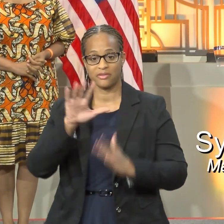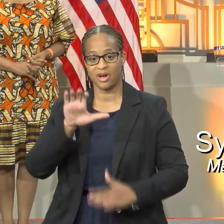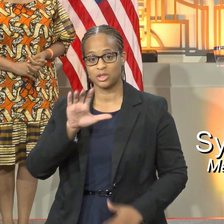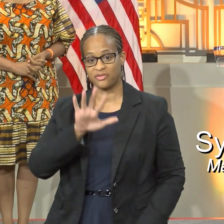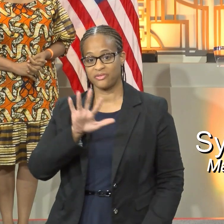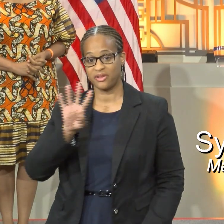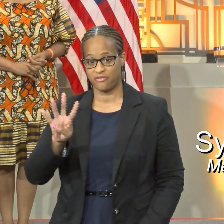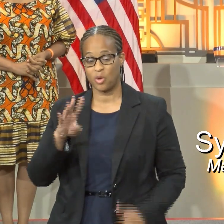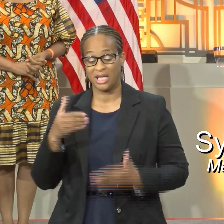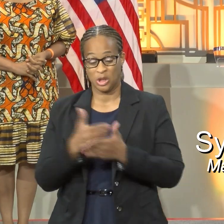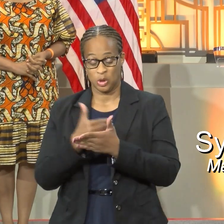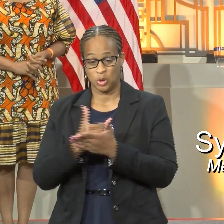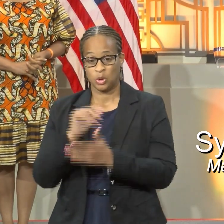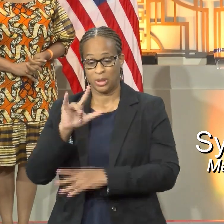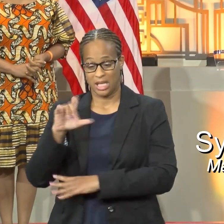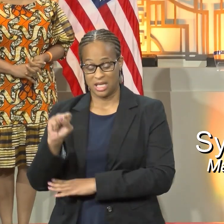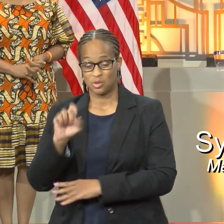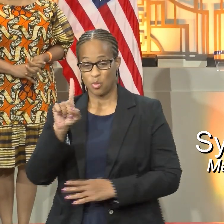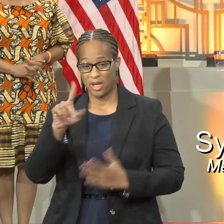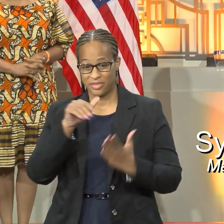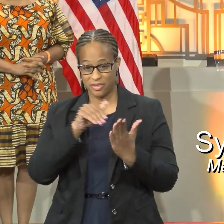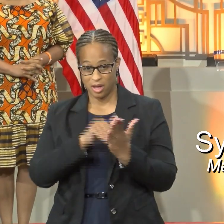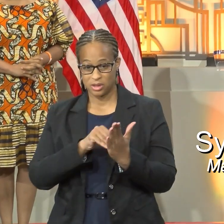1,554 new cases. That's